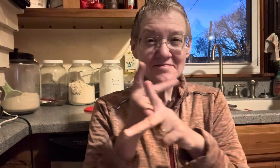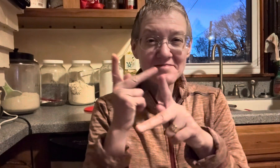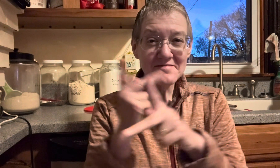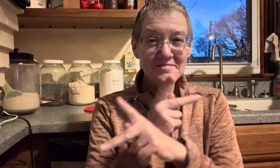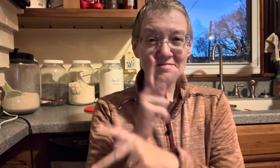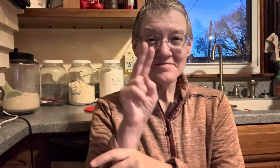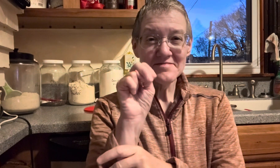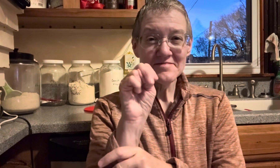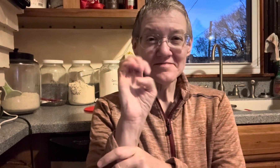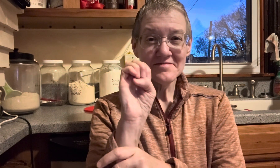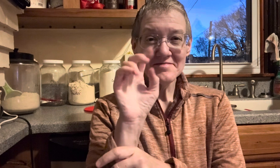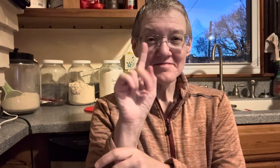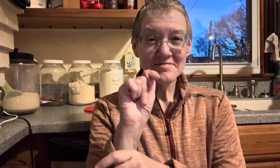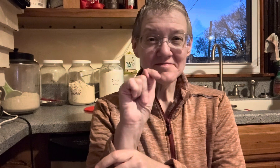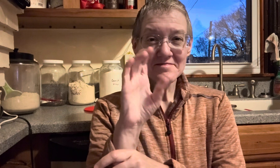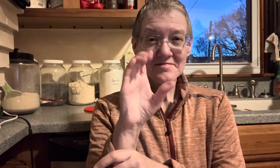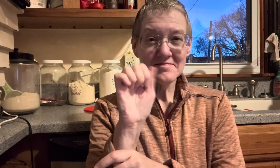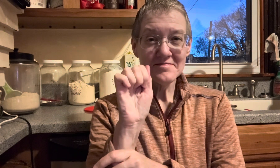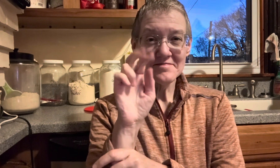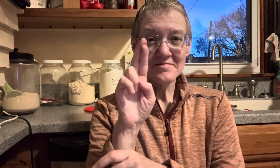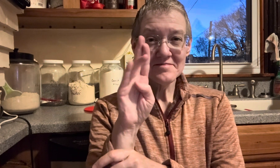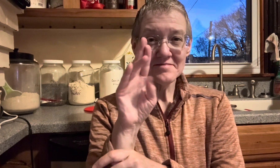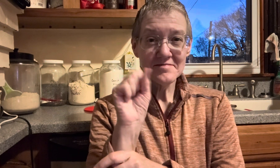So let's figure out the net carbs.